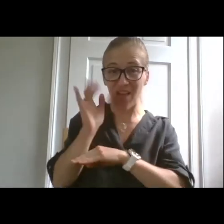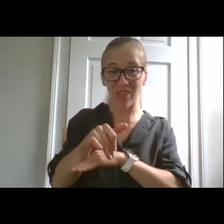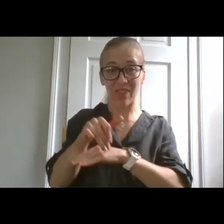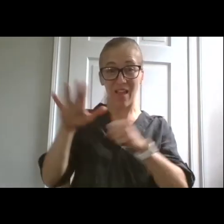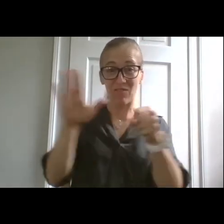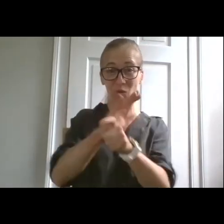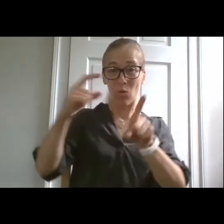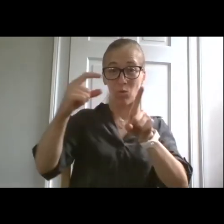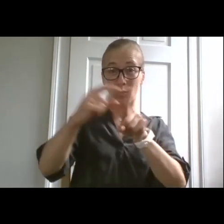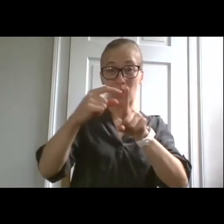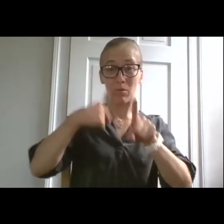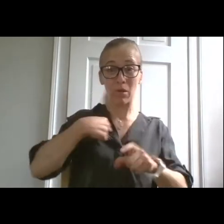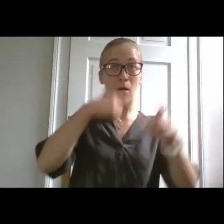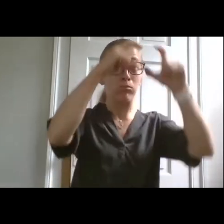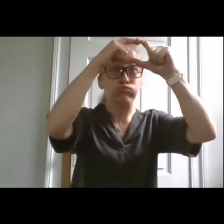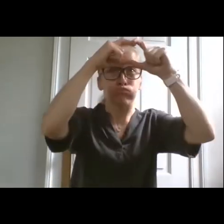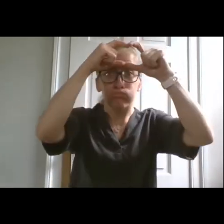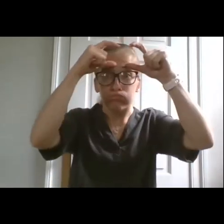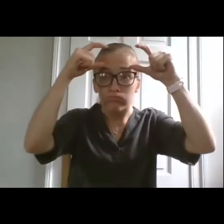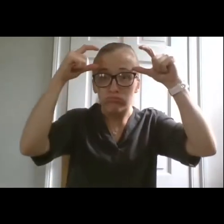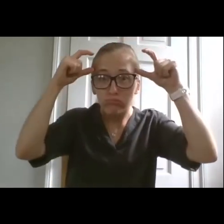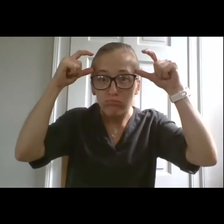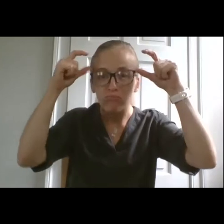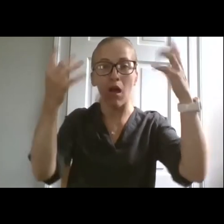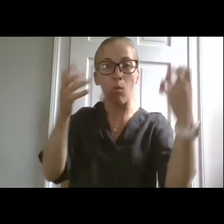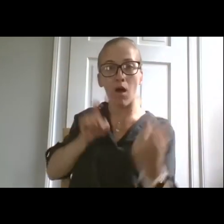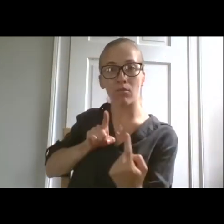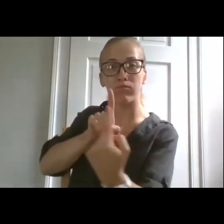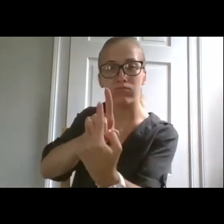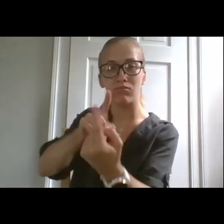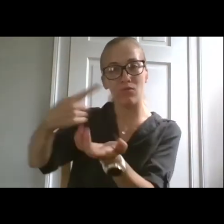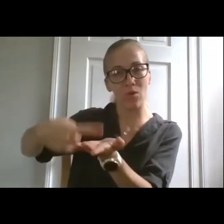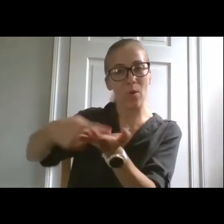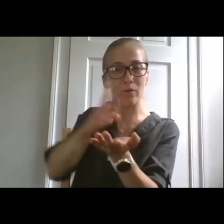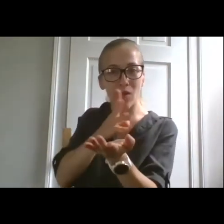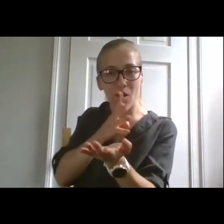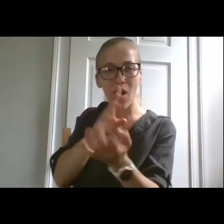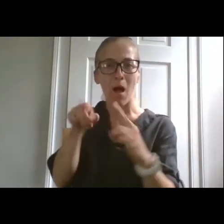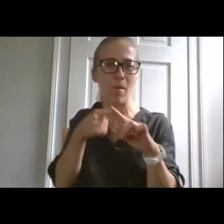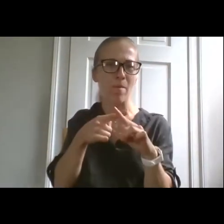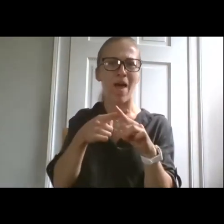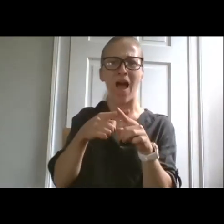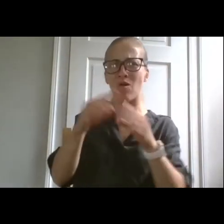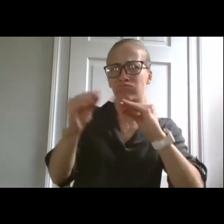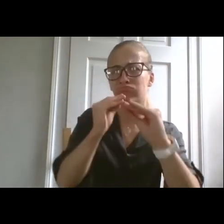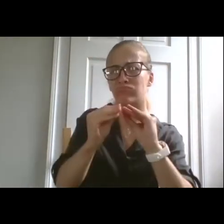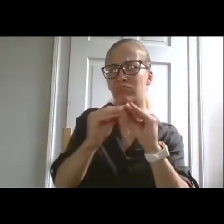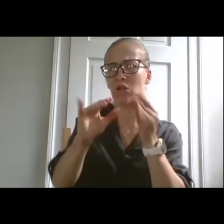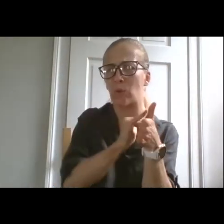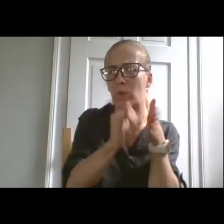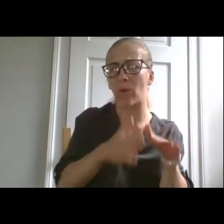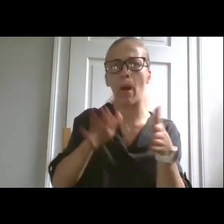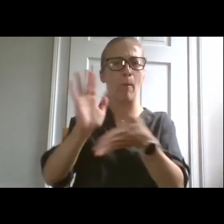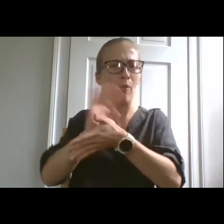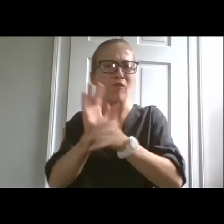entire brain. Right? I wanted to go and talk to him. I wanted to go talk to him about editing The New Yorker and the movie, Hollywood,